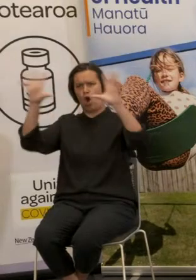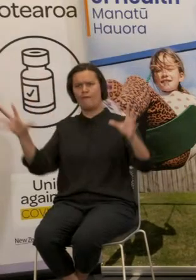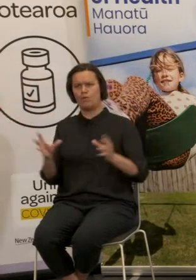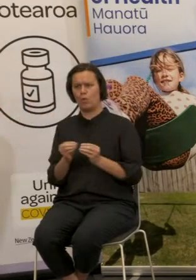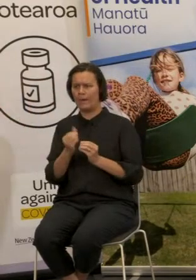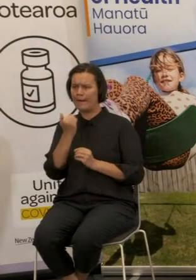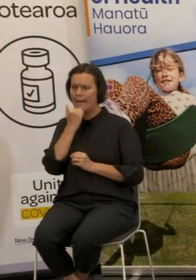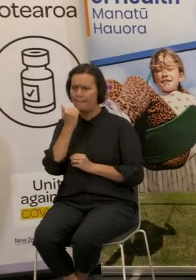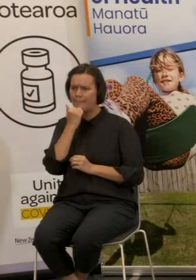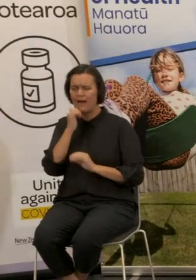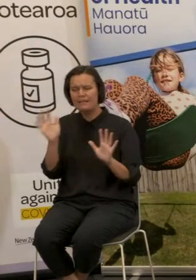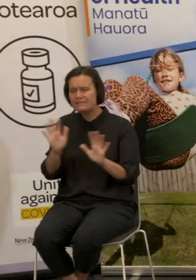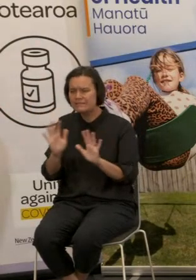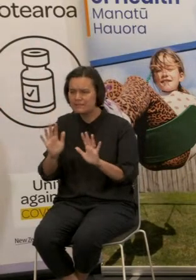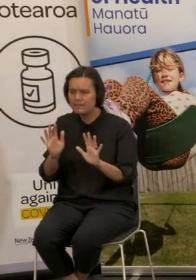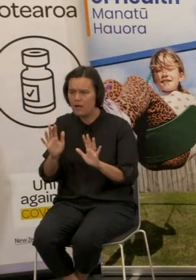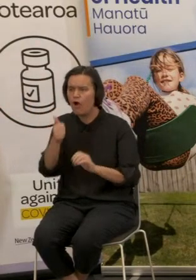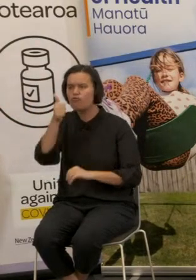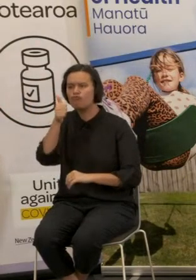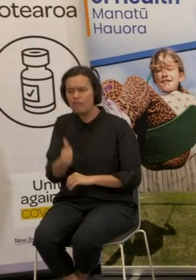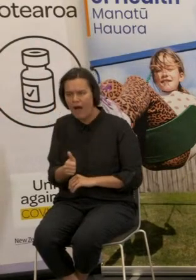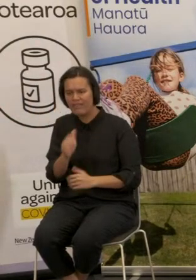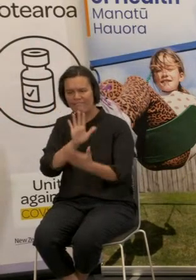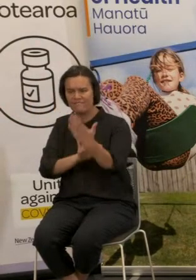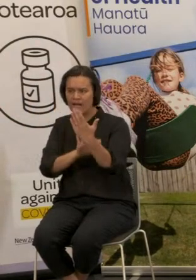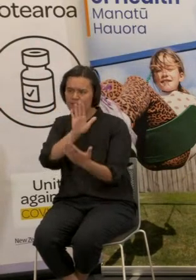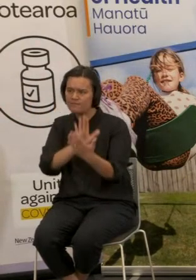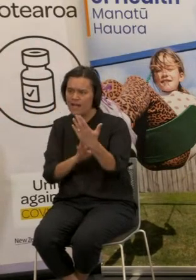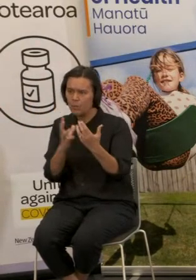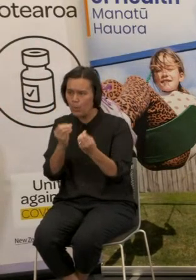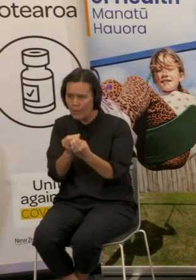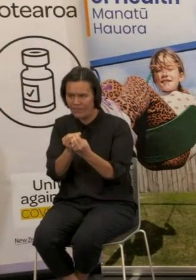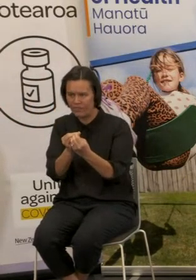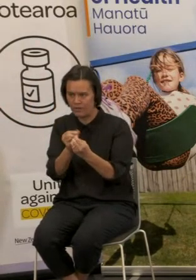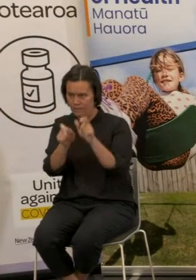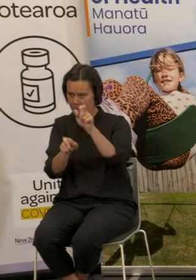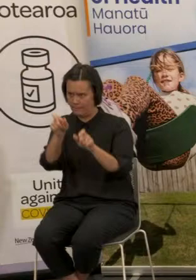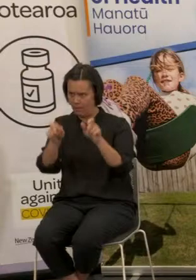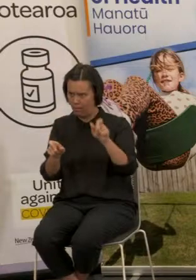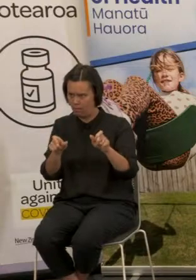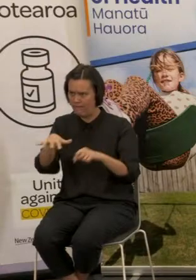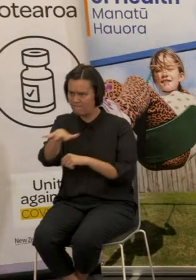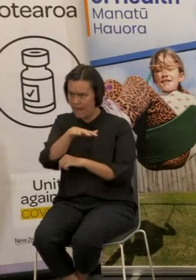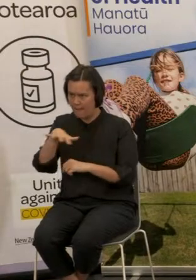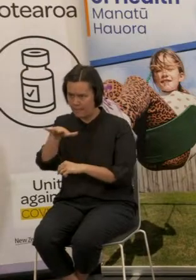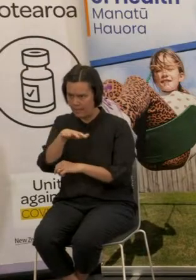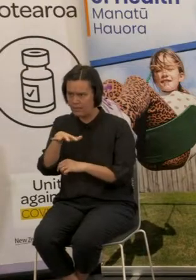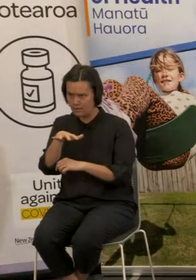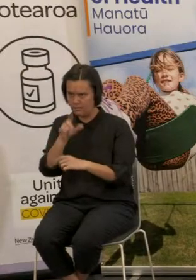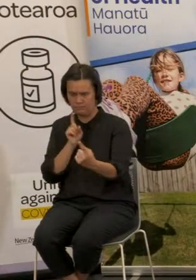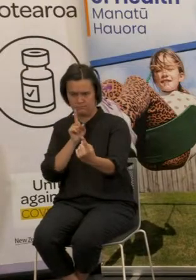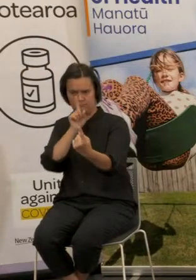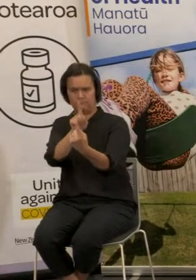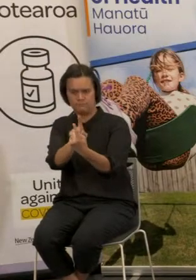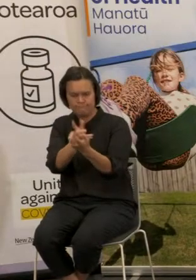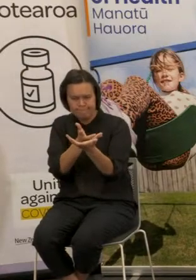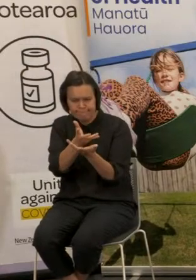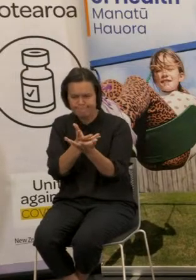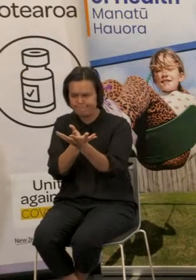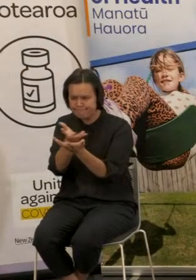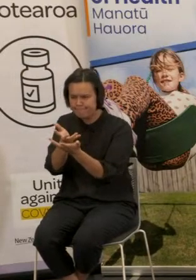the conversation with people in their house and see how that goes. So yeah, so that's been working really well. And then the last one, I